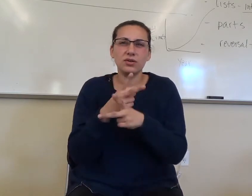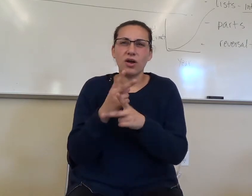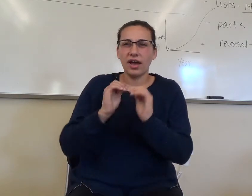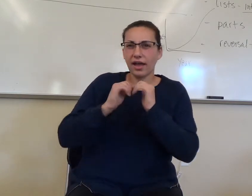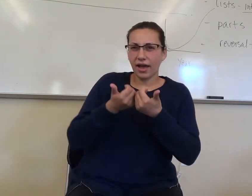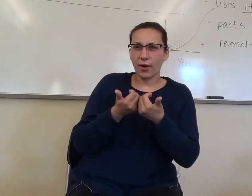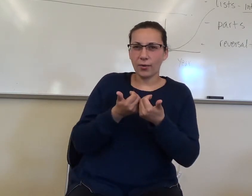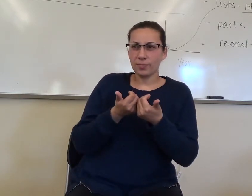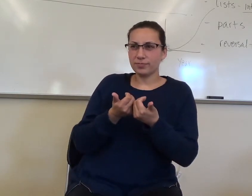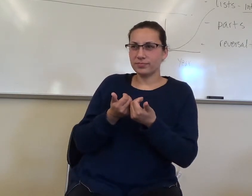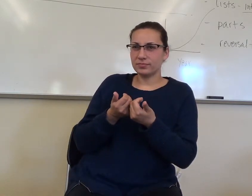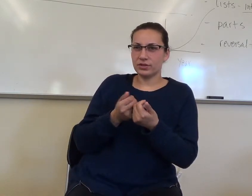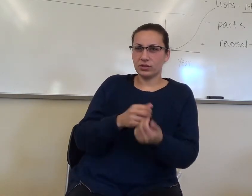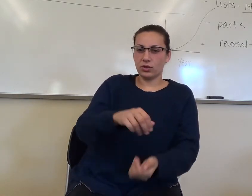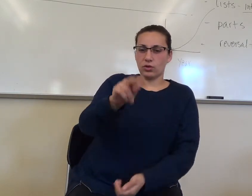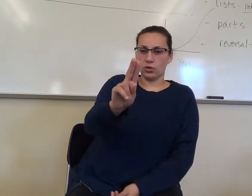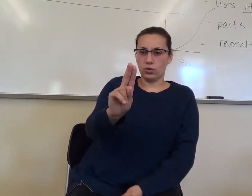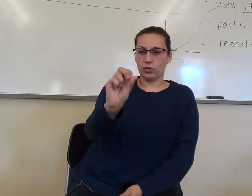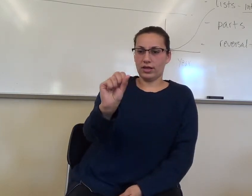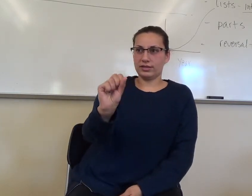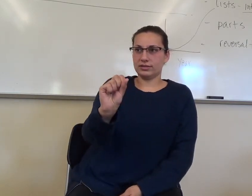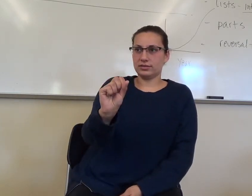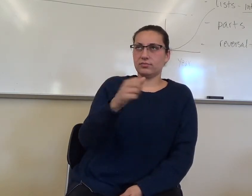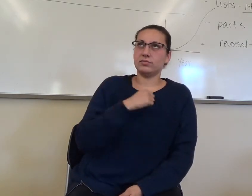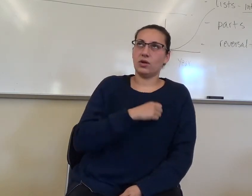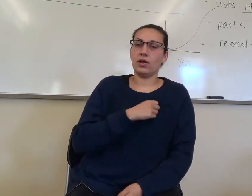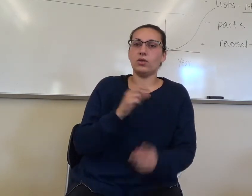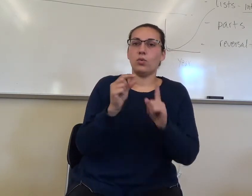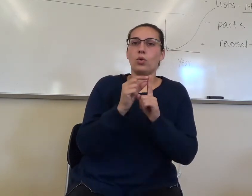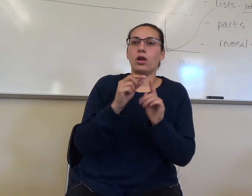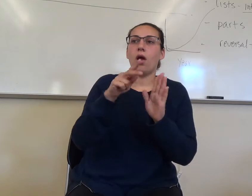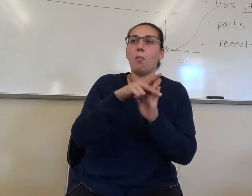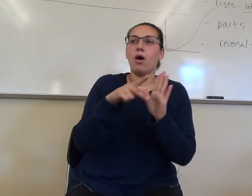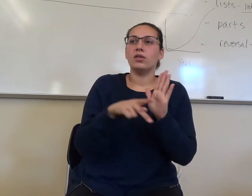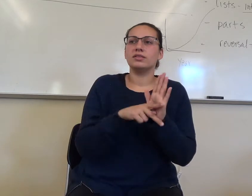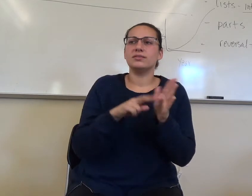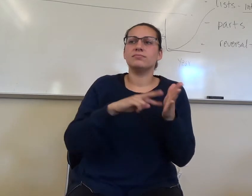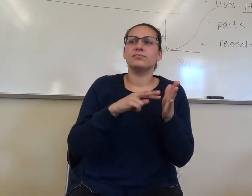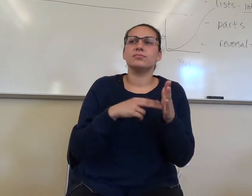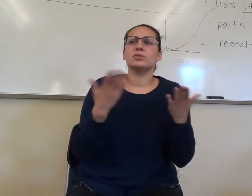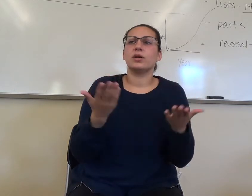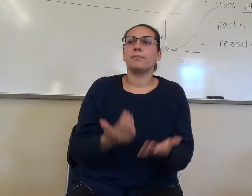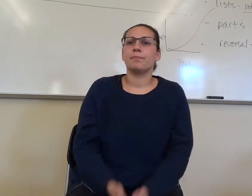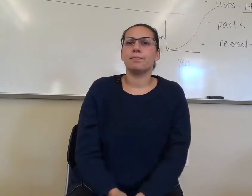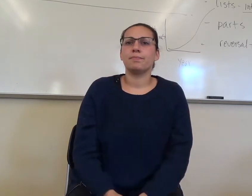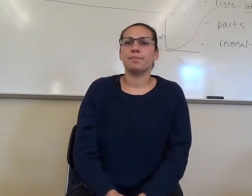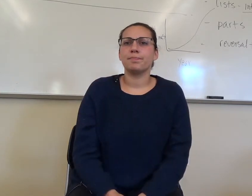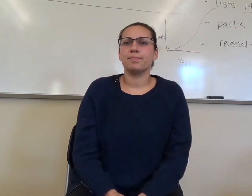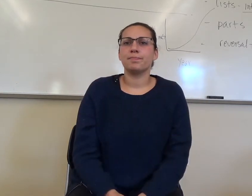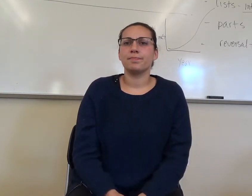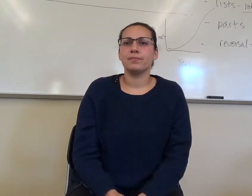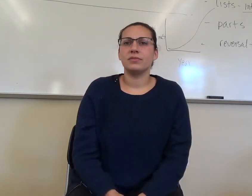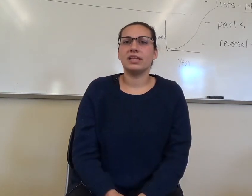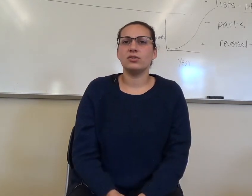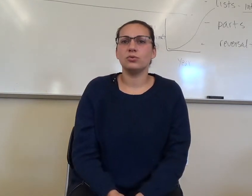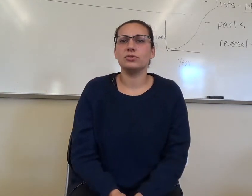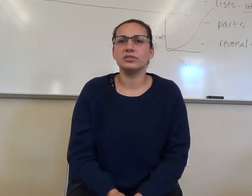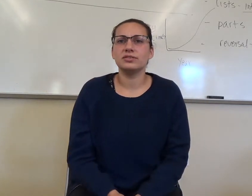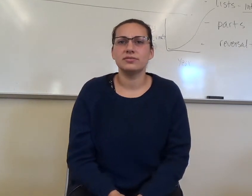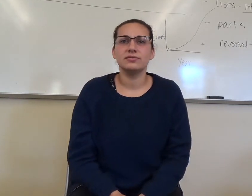the U.S., what's the word policy? What does that mean? The policy, the rules? Like the rules. The rules,